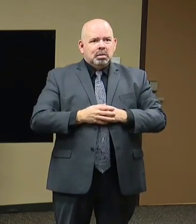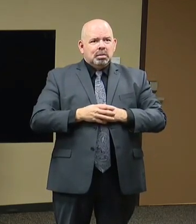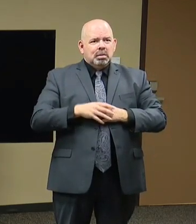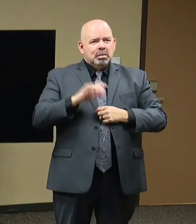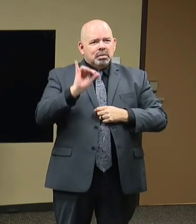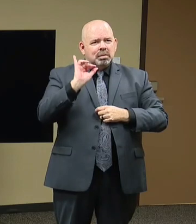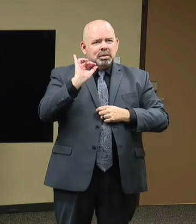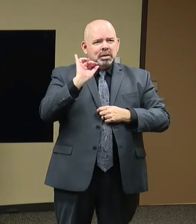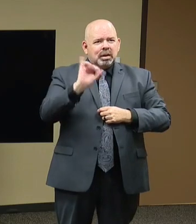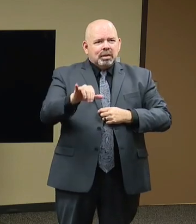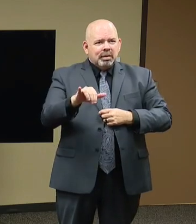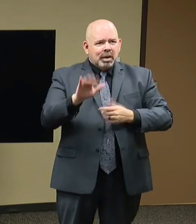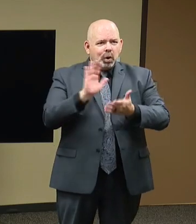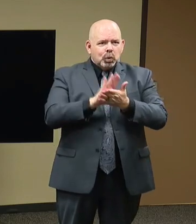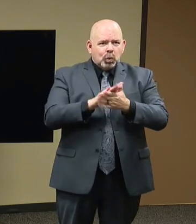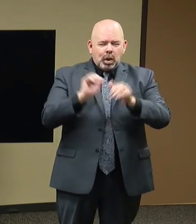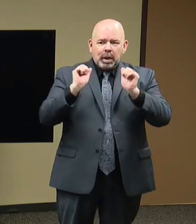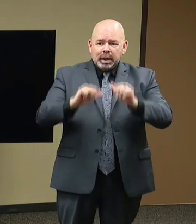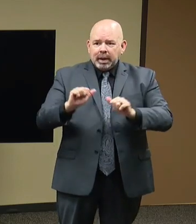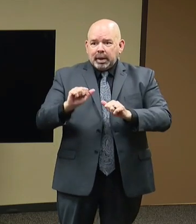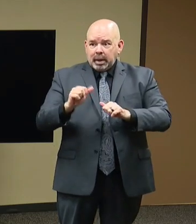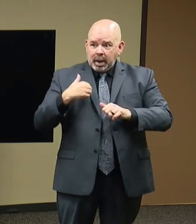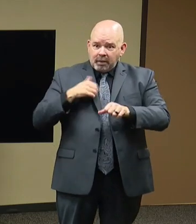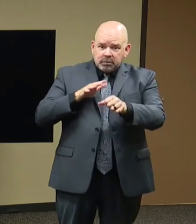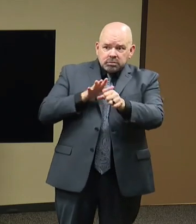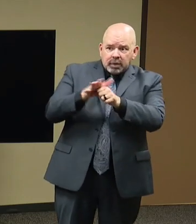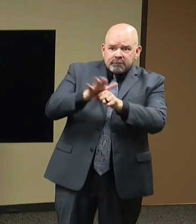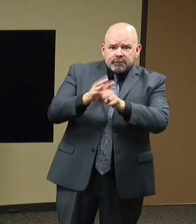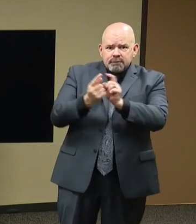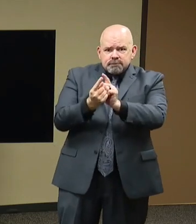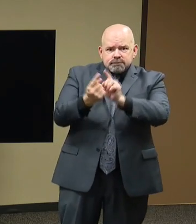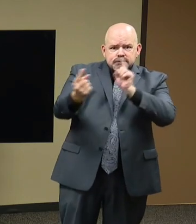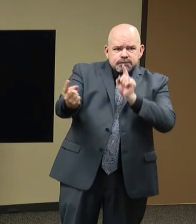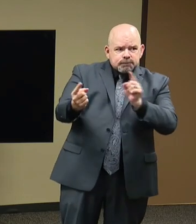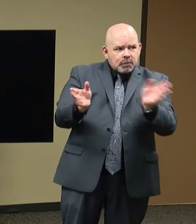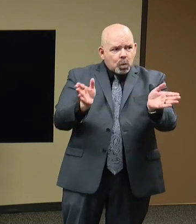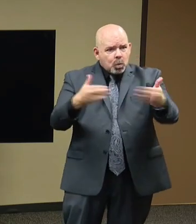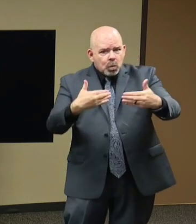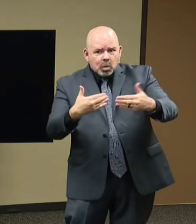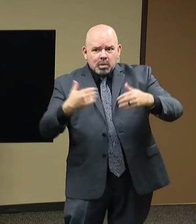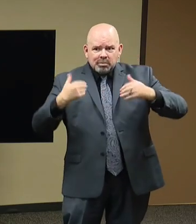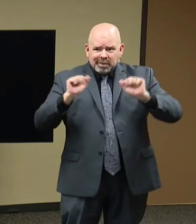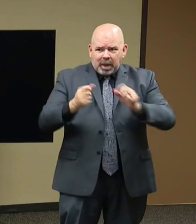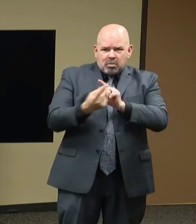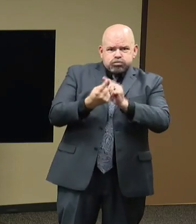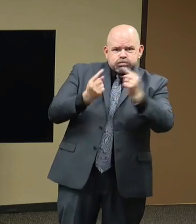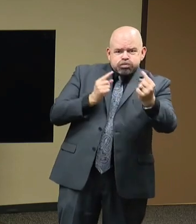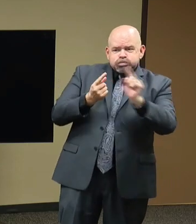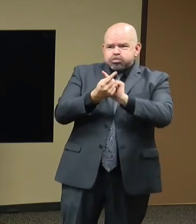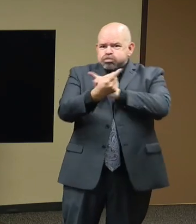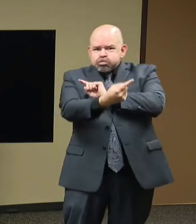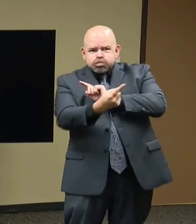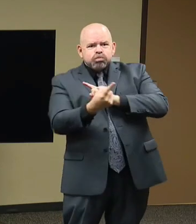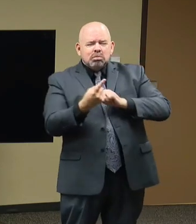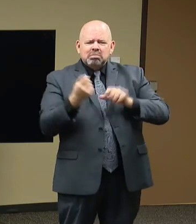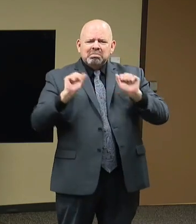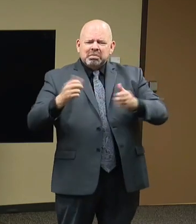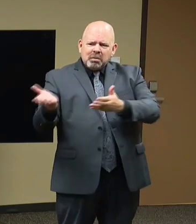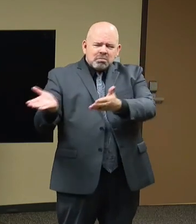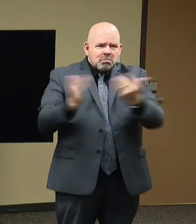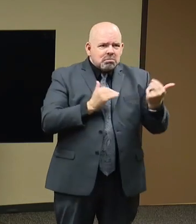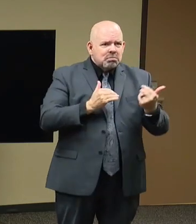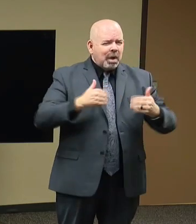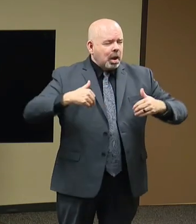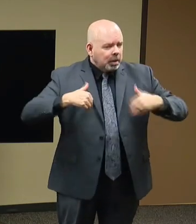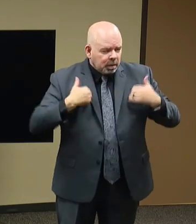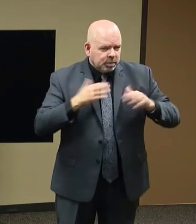through 5. But they want a lot of spacing as they bring this first group of youngsters back and test like crazy